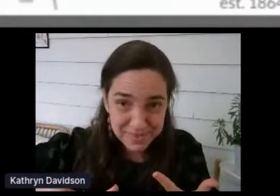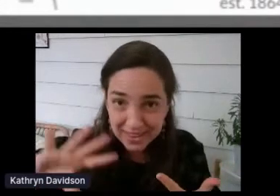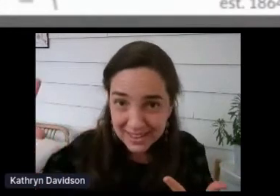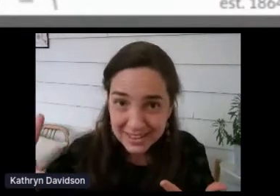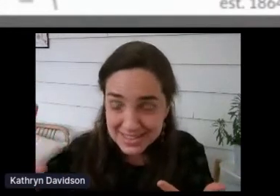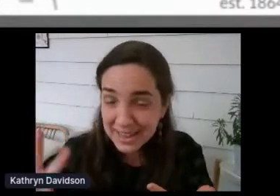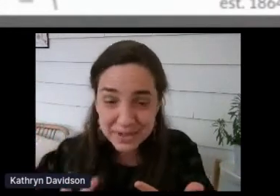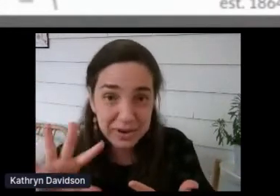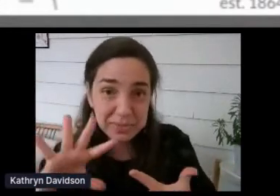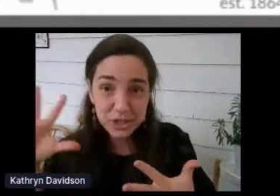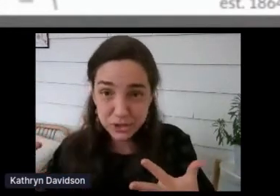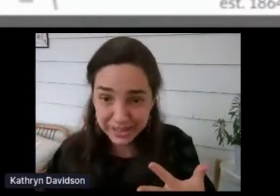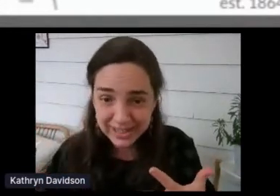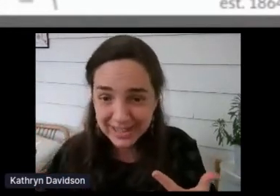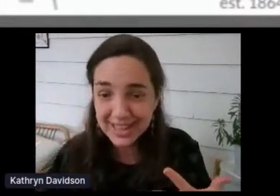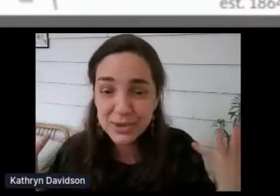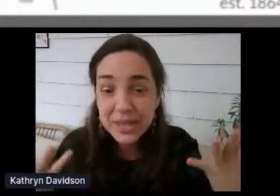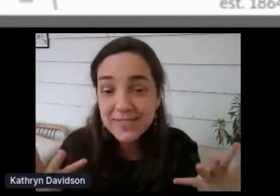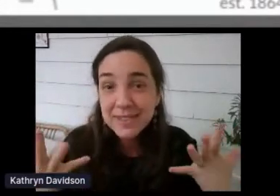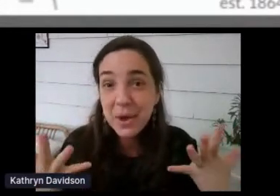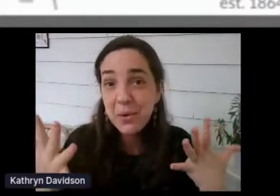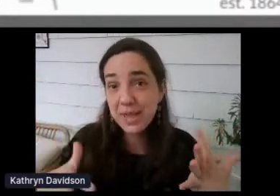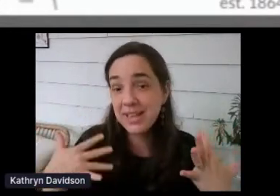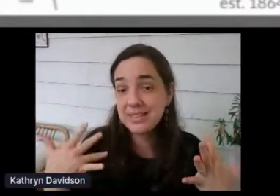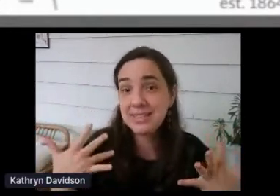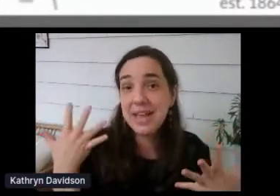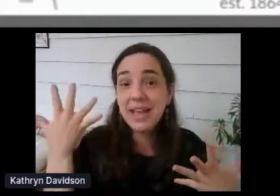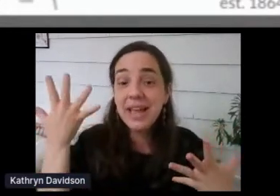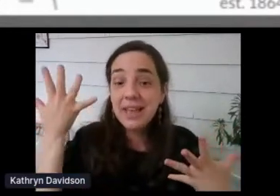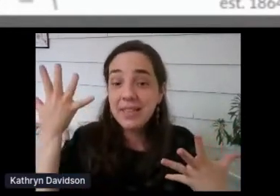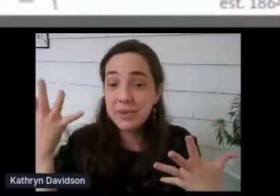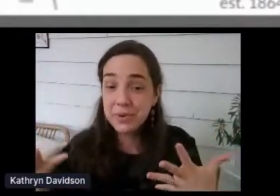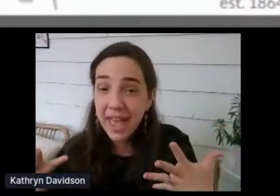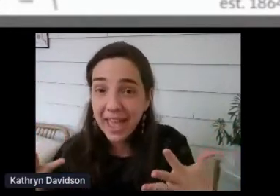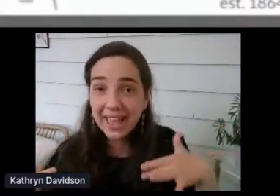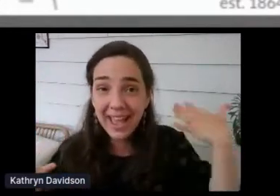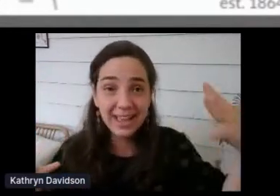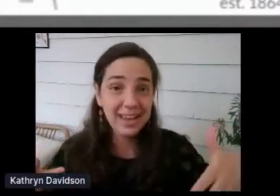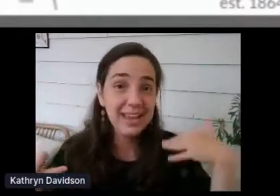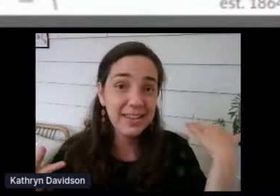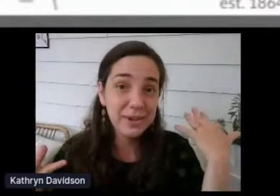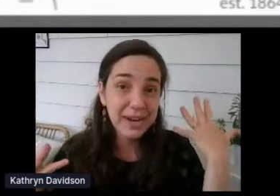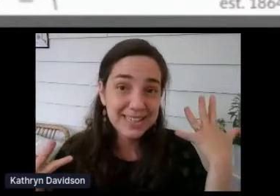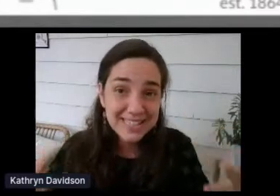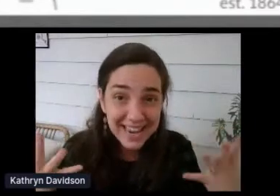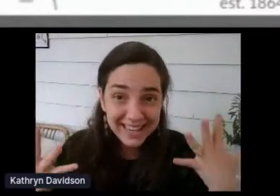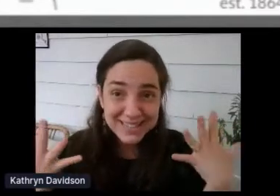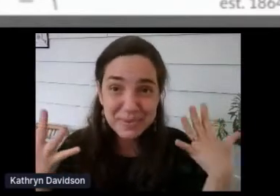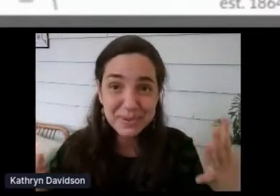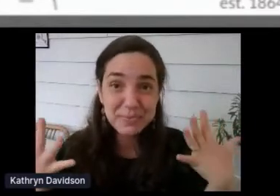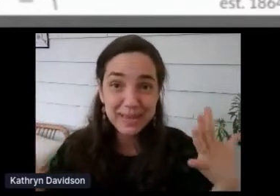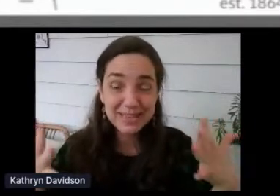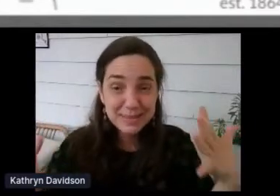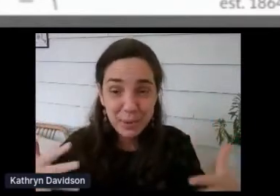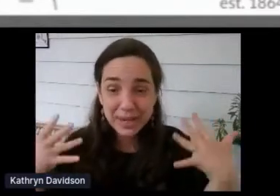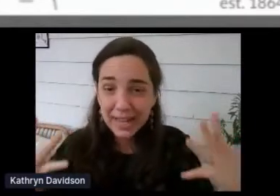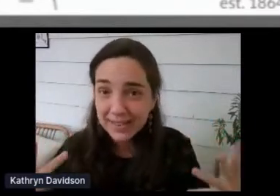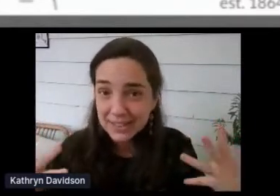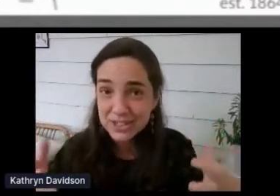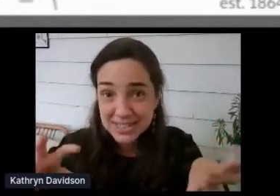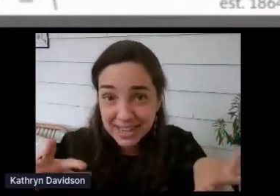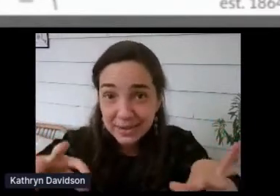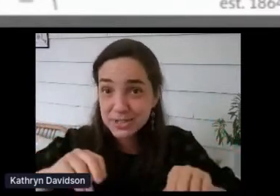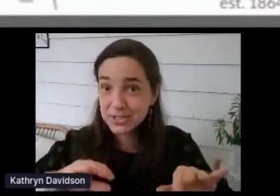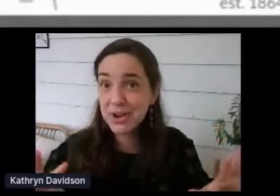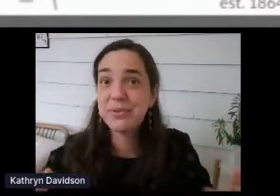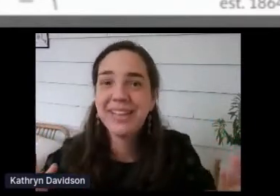sign language family tree. And so even though in, say, the UK and in the United States, we both speak spoken